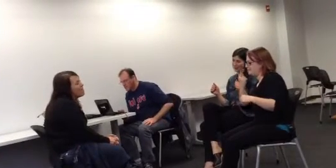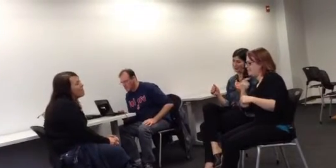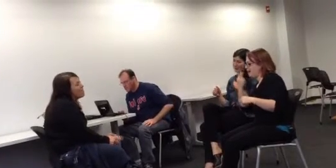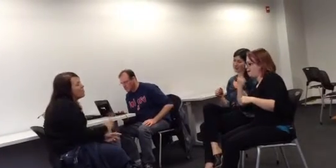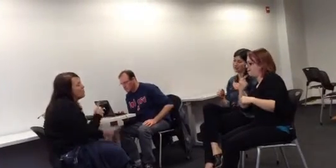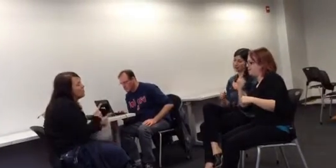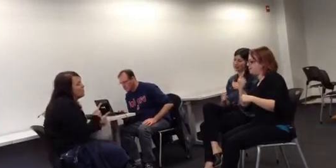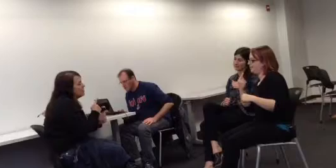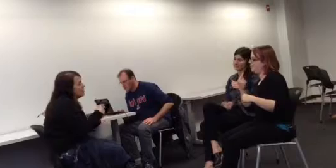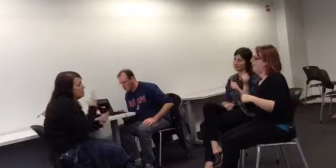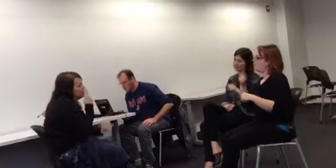But he always caught us.